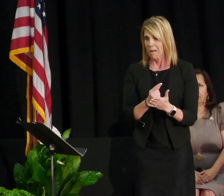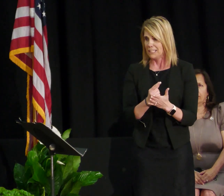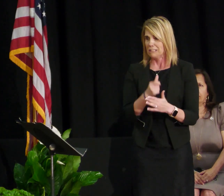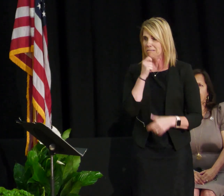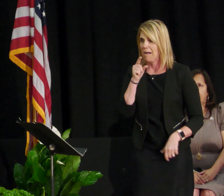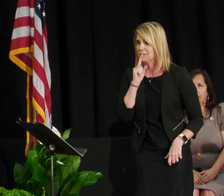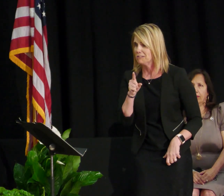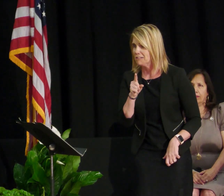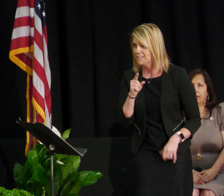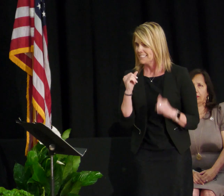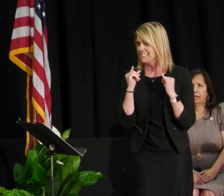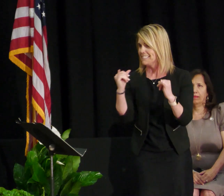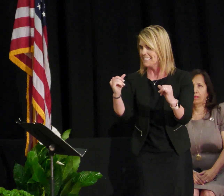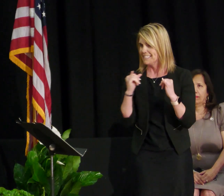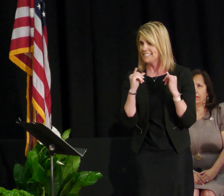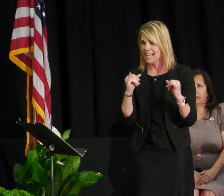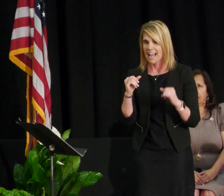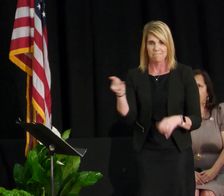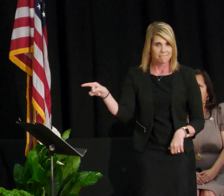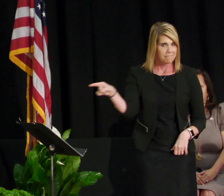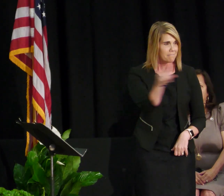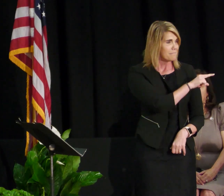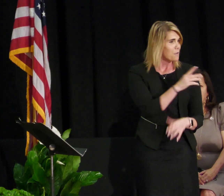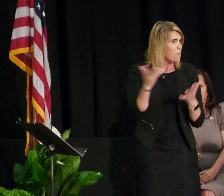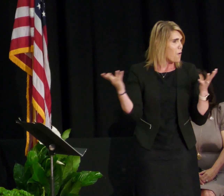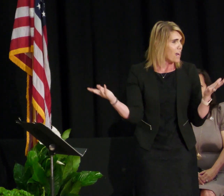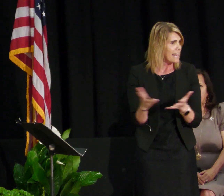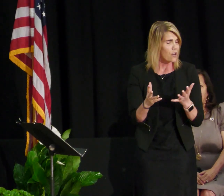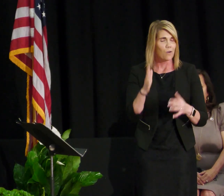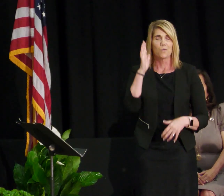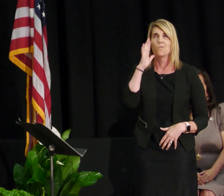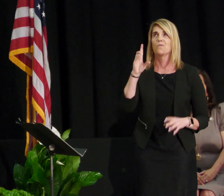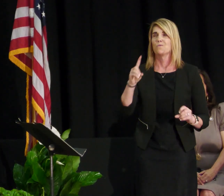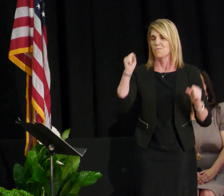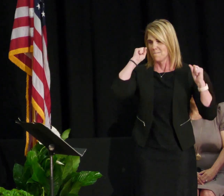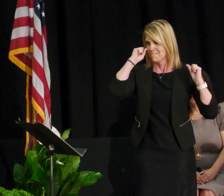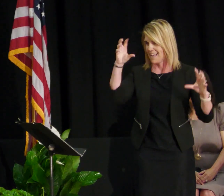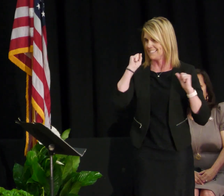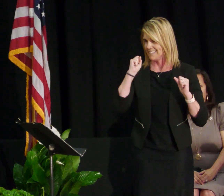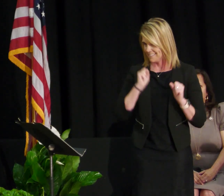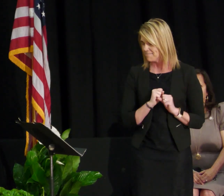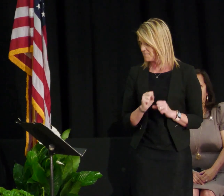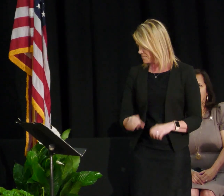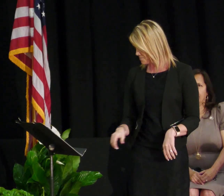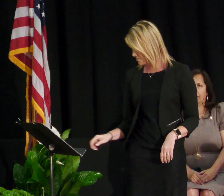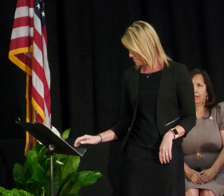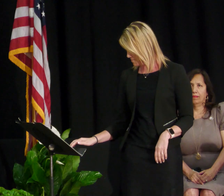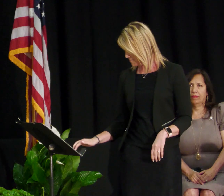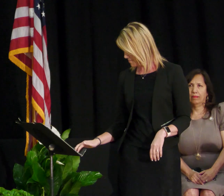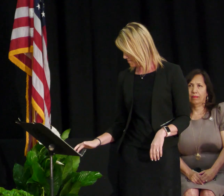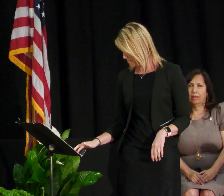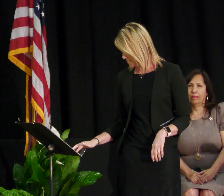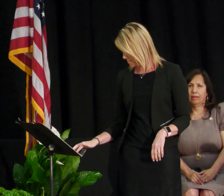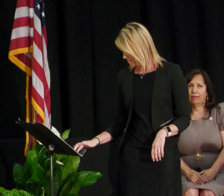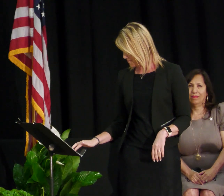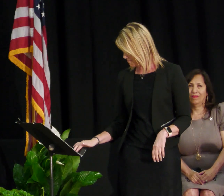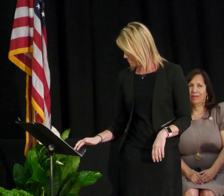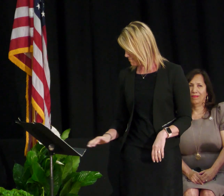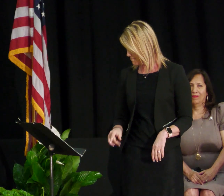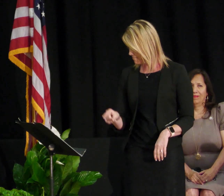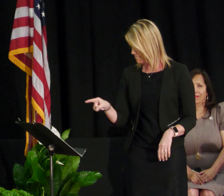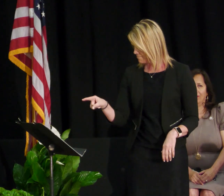time facilitating a graduation ceremony. So I am as well. So you will do amazing things.